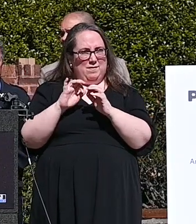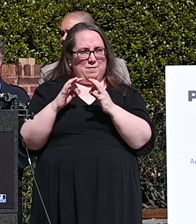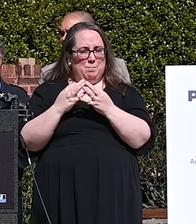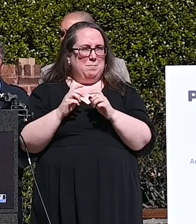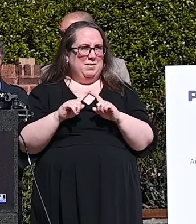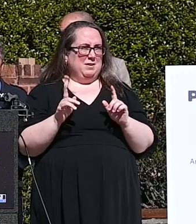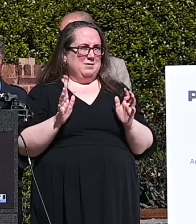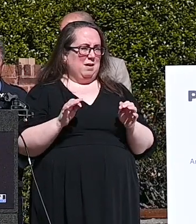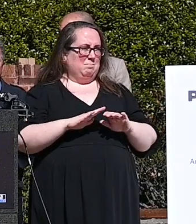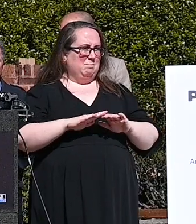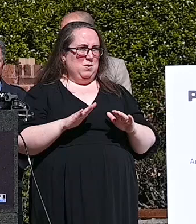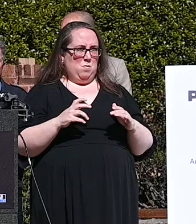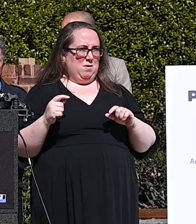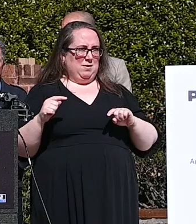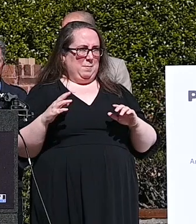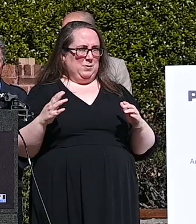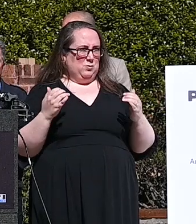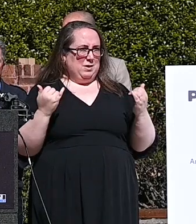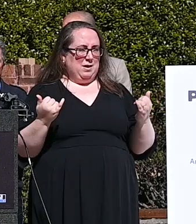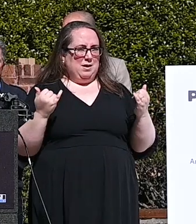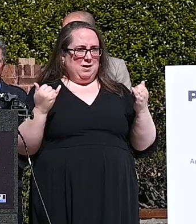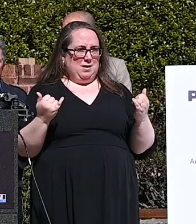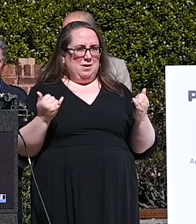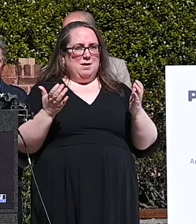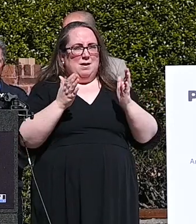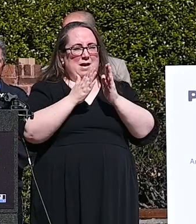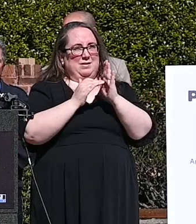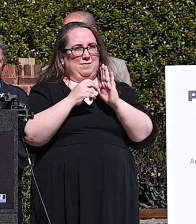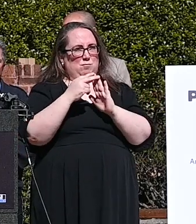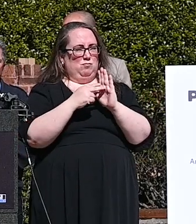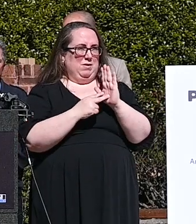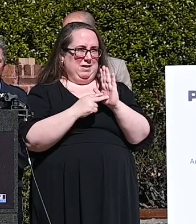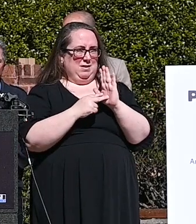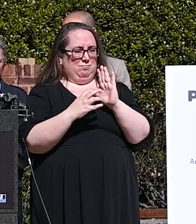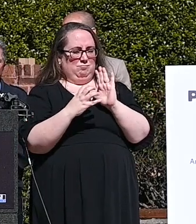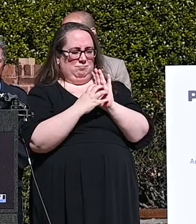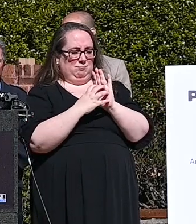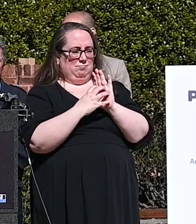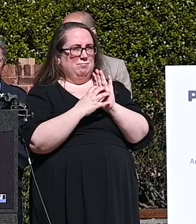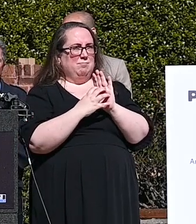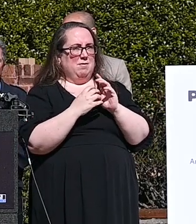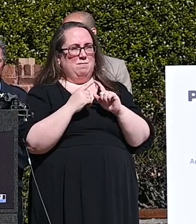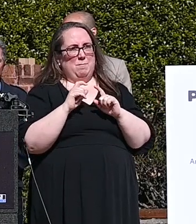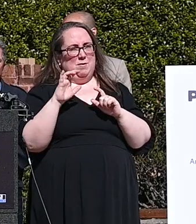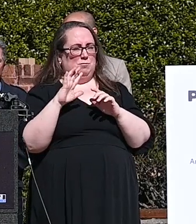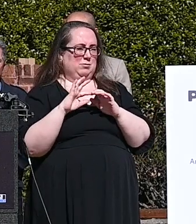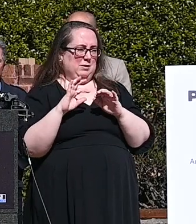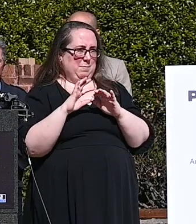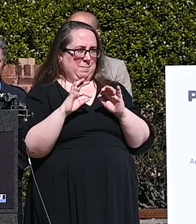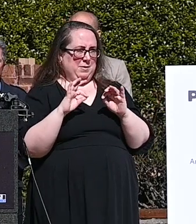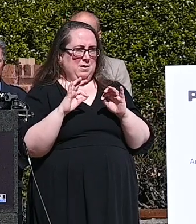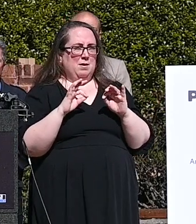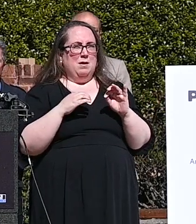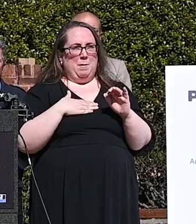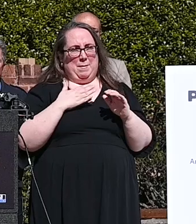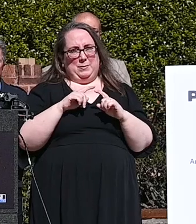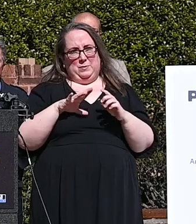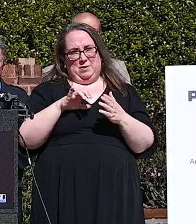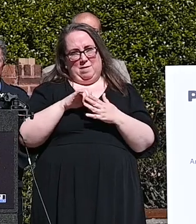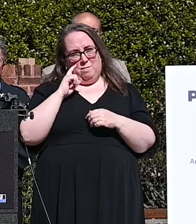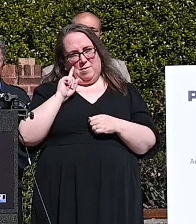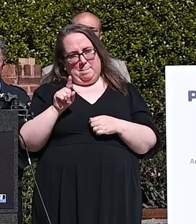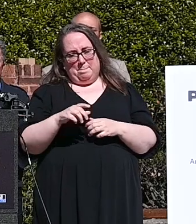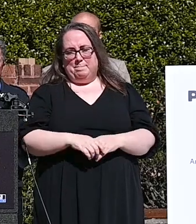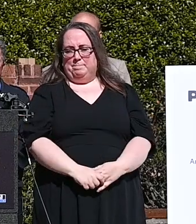They opted not to join us in person, but asked if I would read an excerpt from a statement that they put together, so I'm happy to do that on